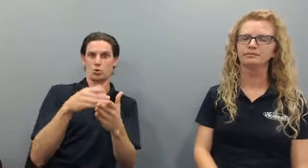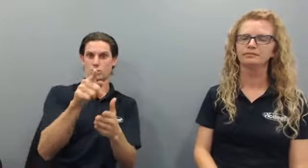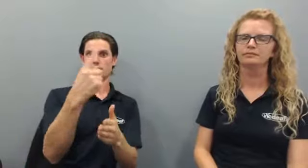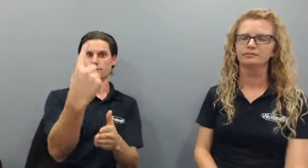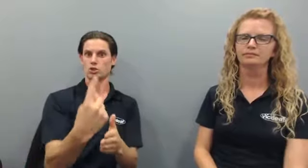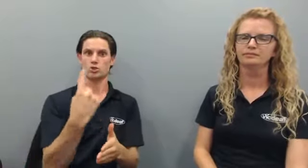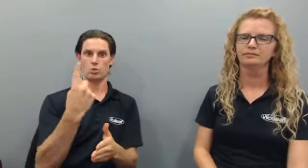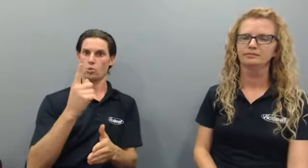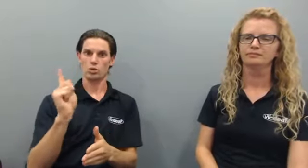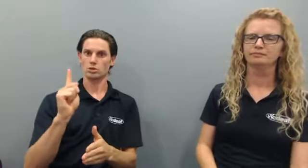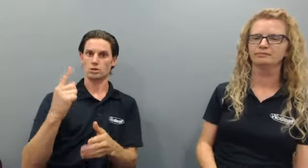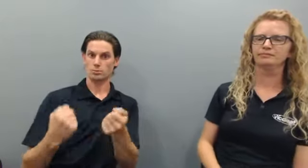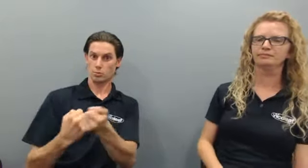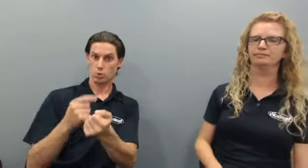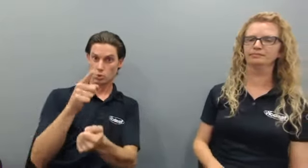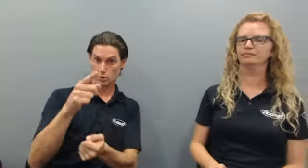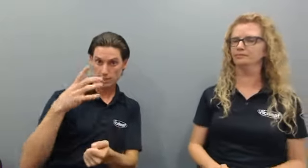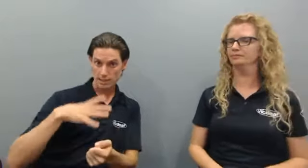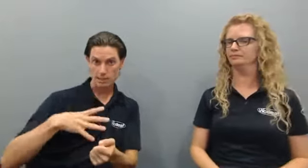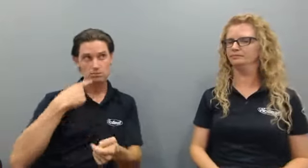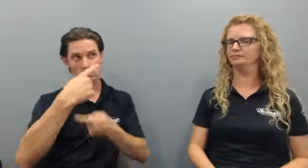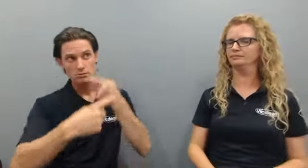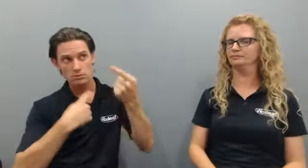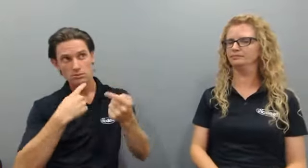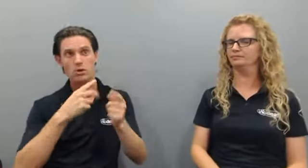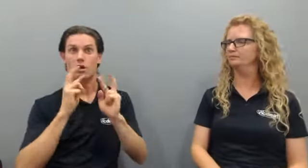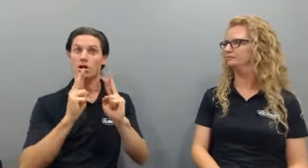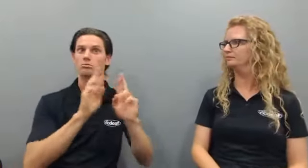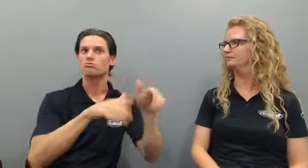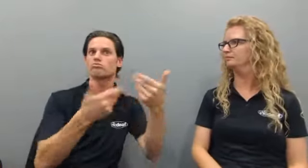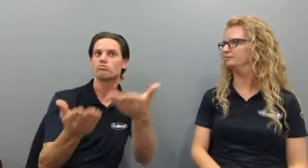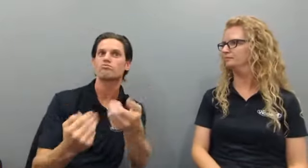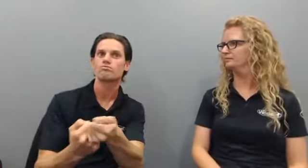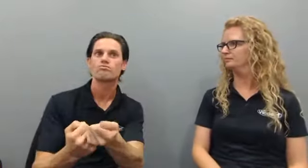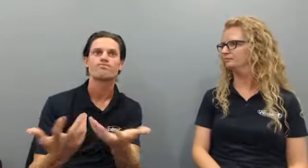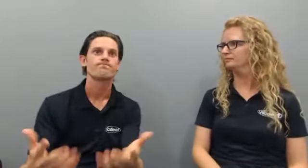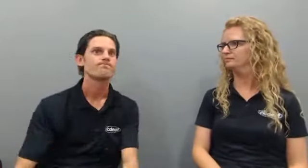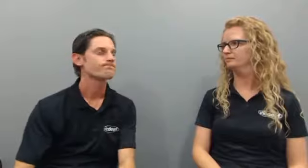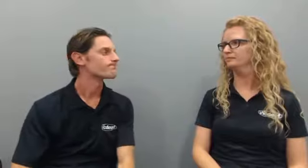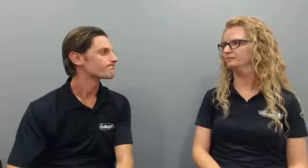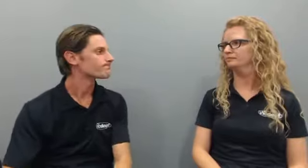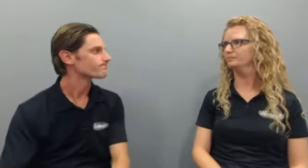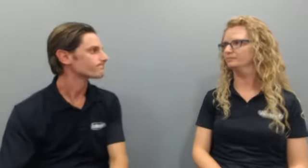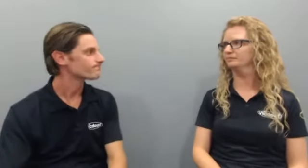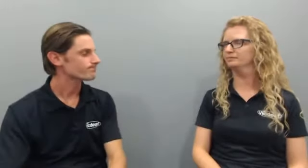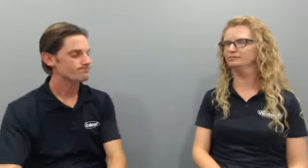money. Everything depends on you as the individual and what needs you have and how you tell your